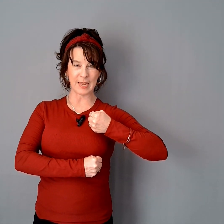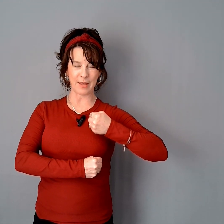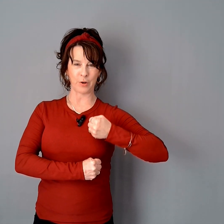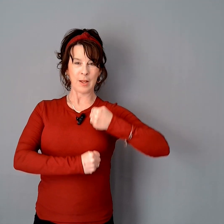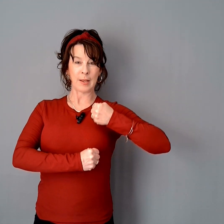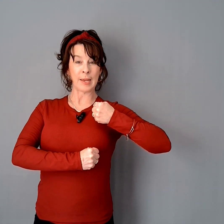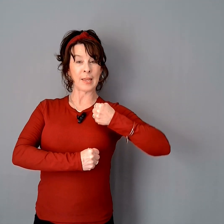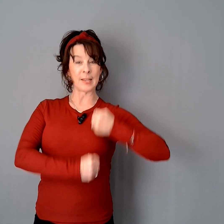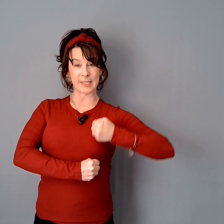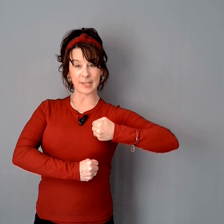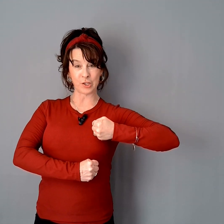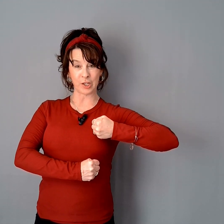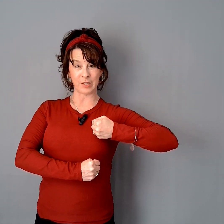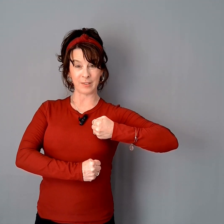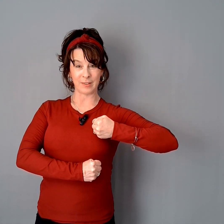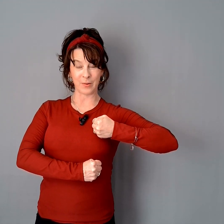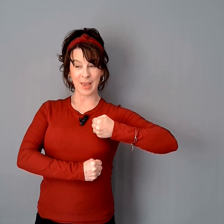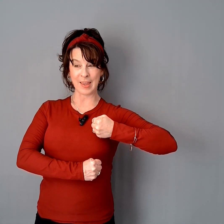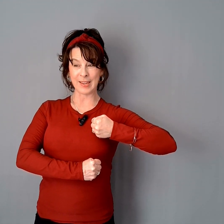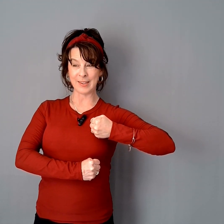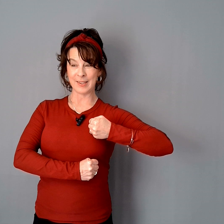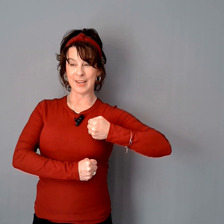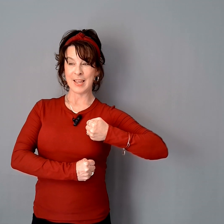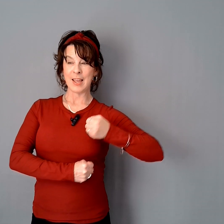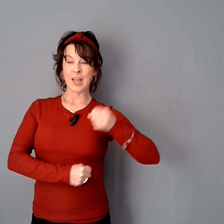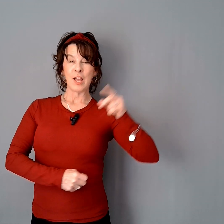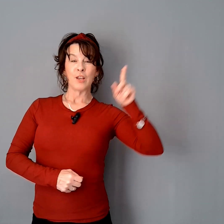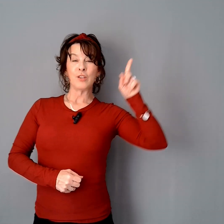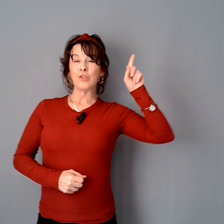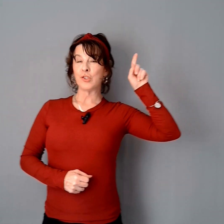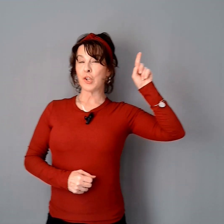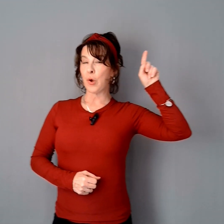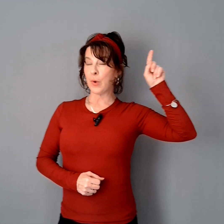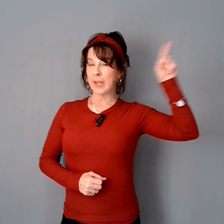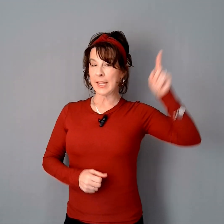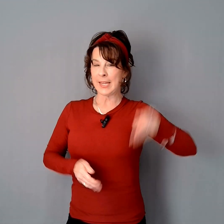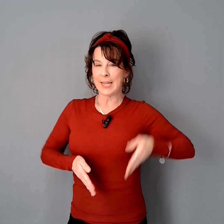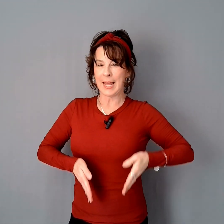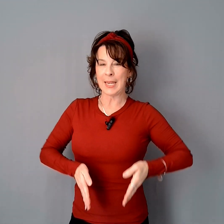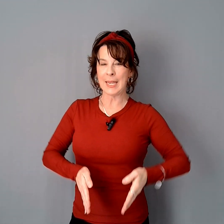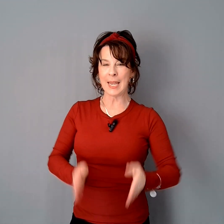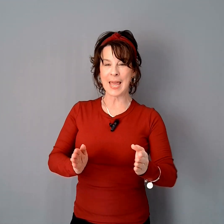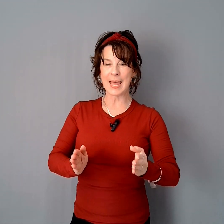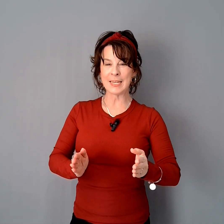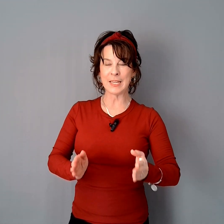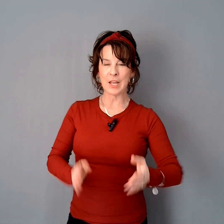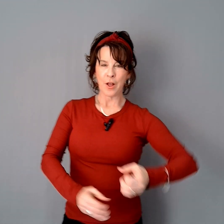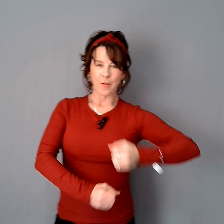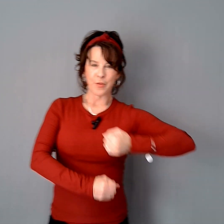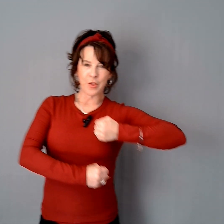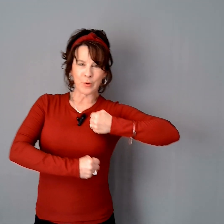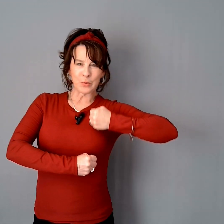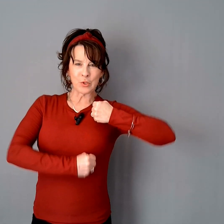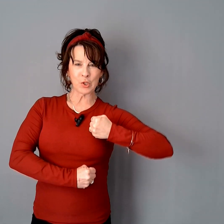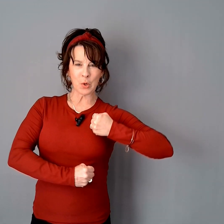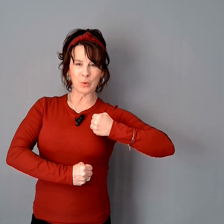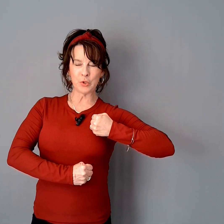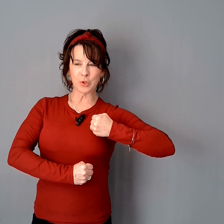together, like attention, okay? So he let those